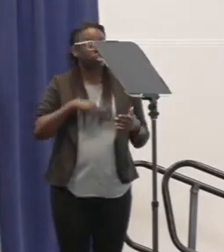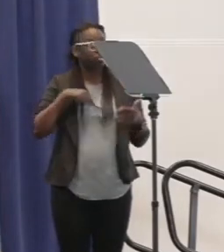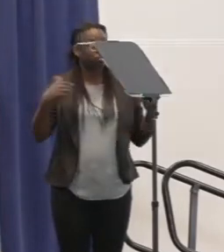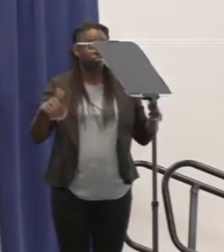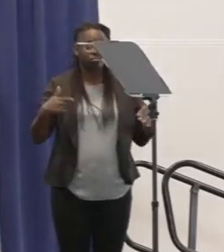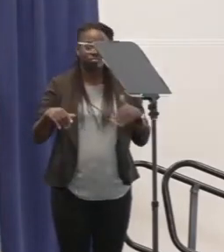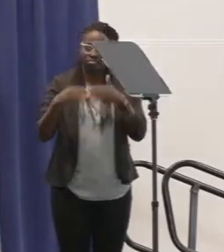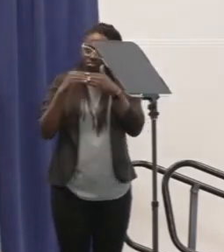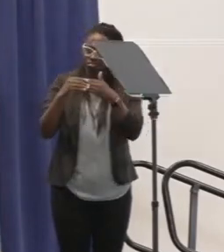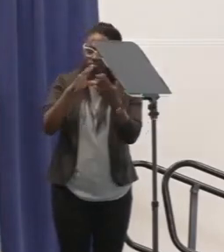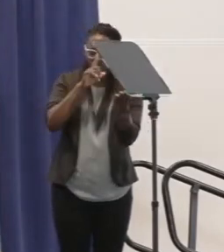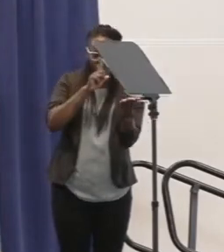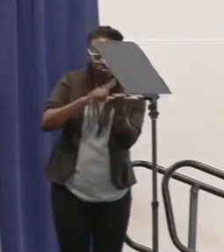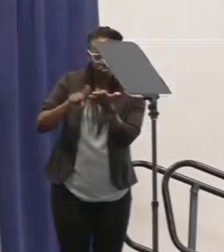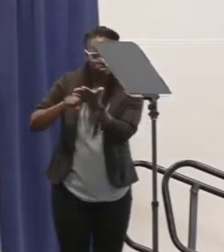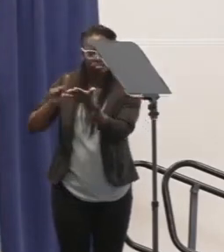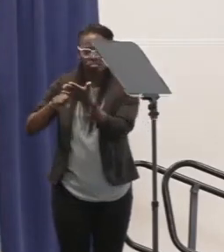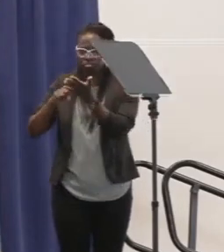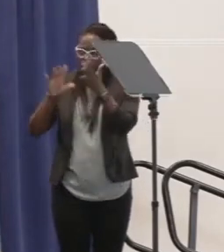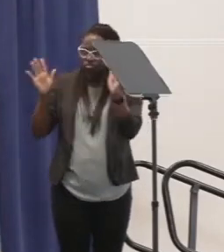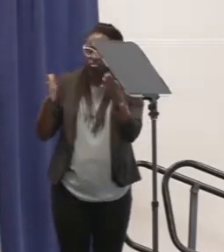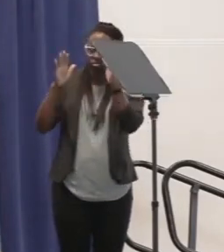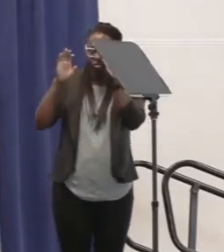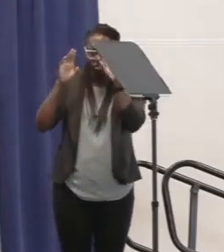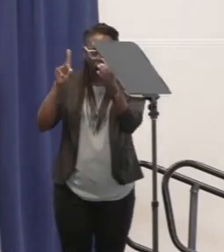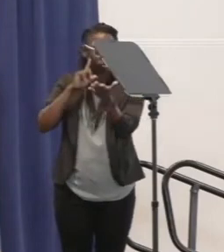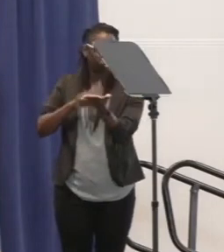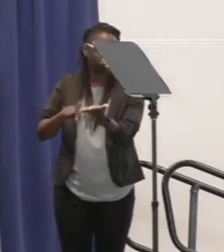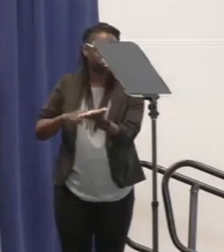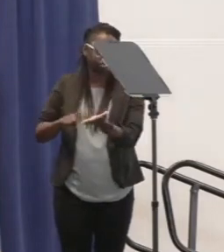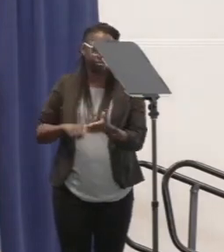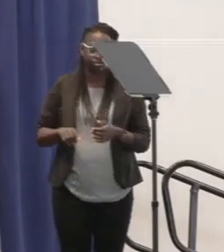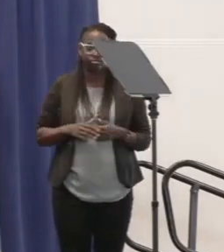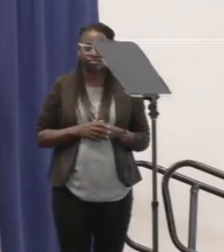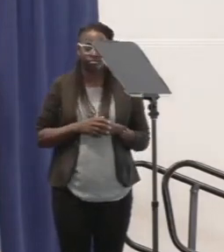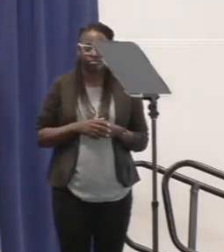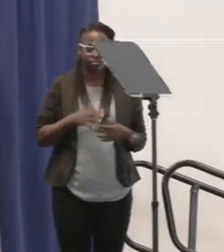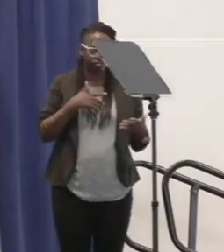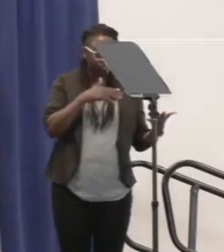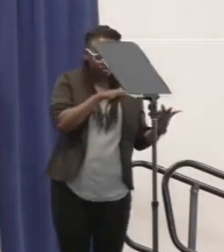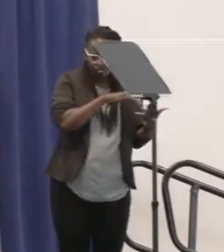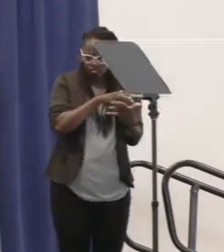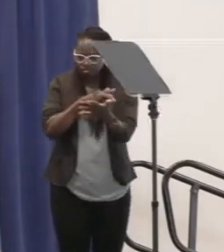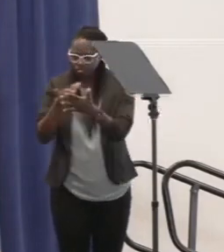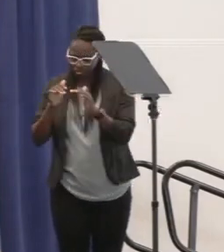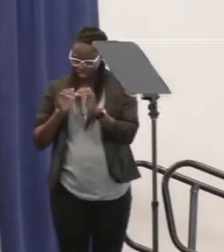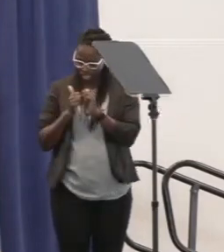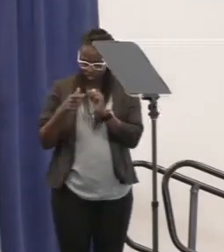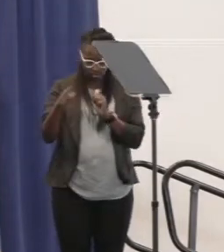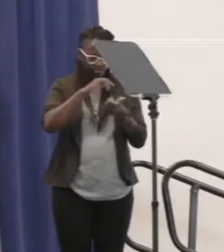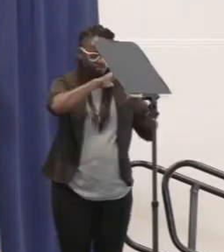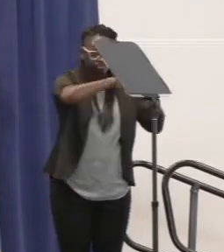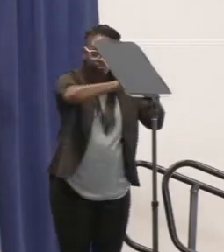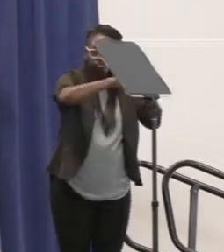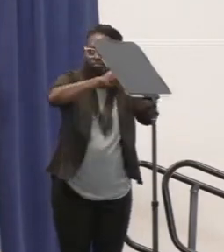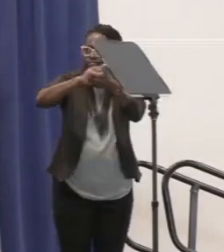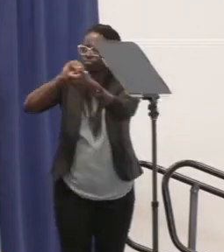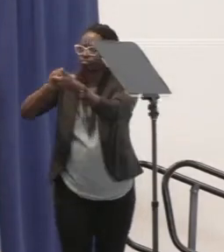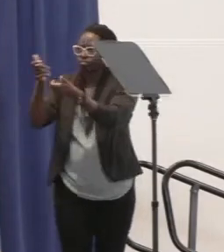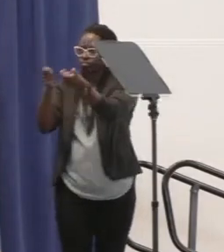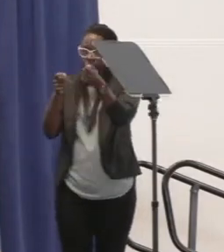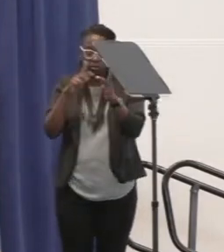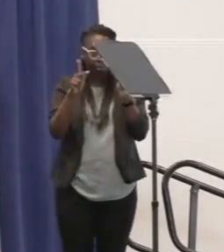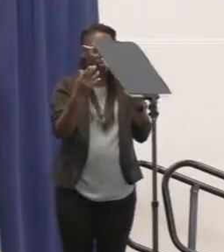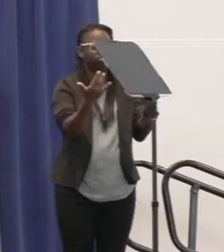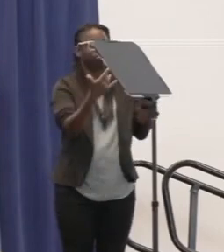informs new educational models built around the unique experiences, life experiences, of